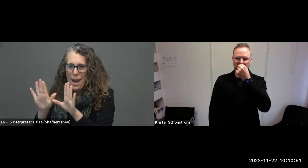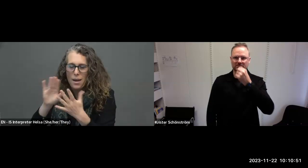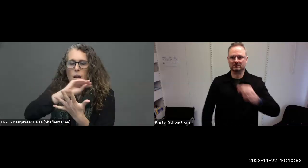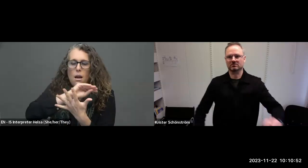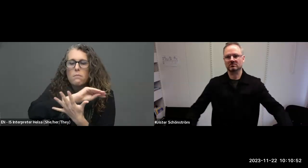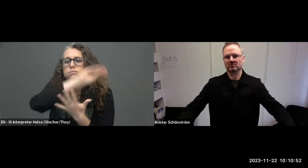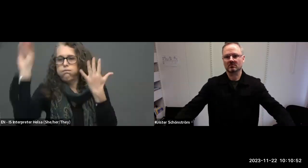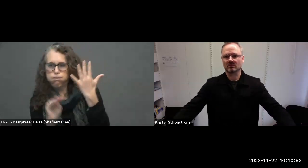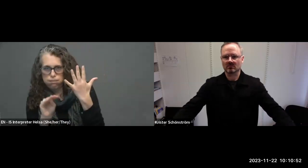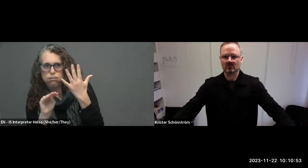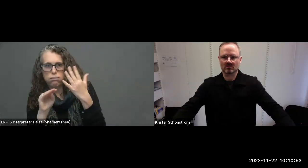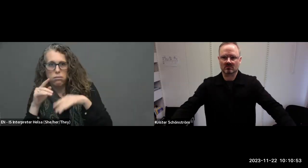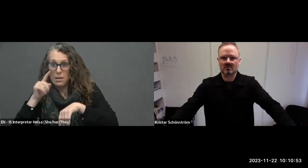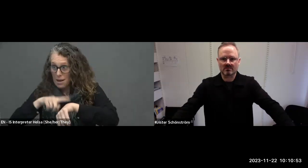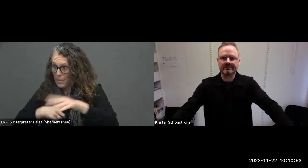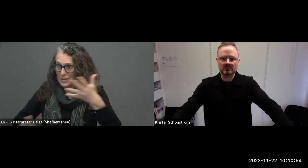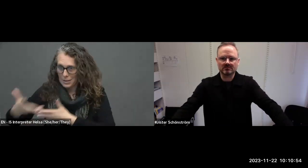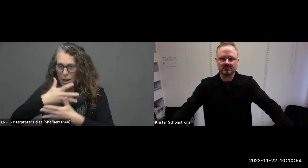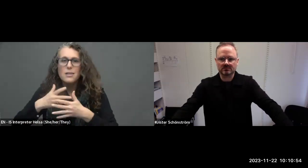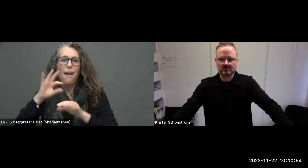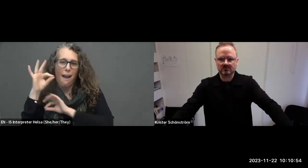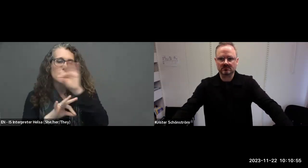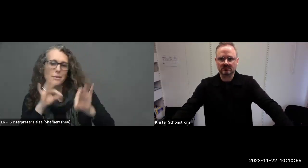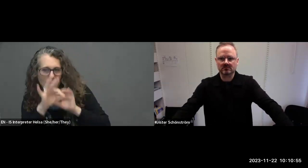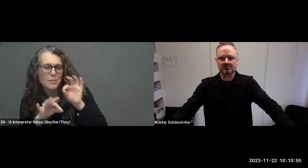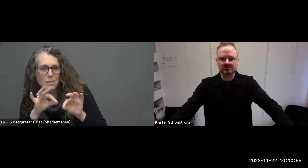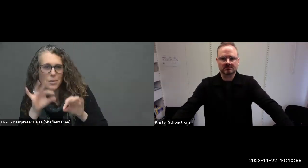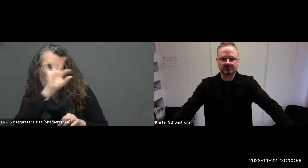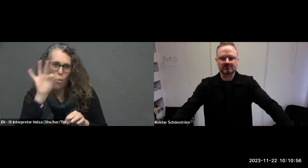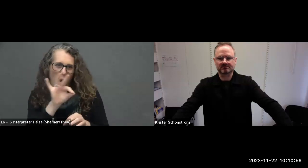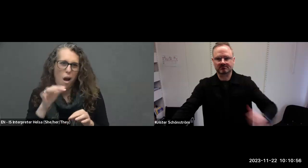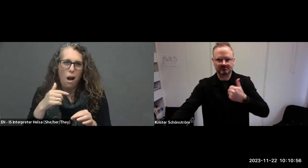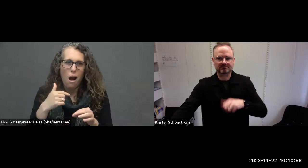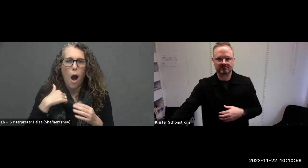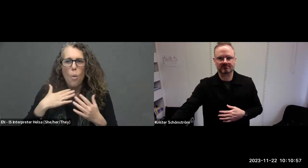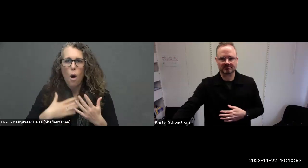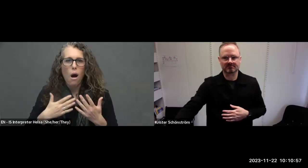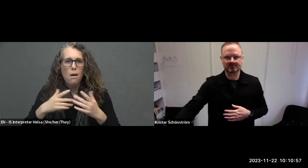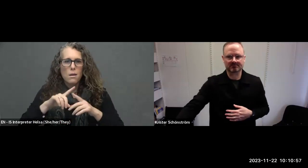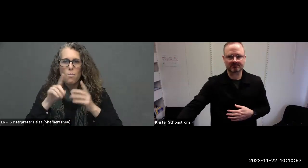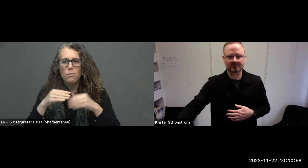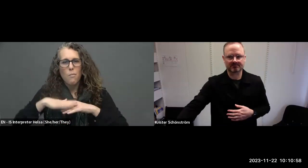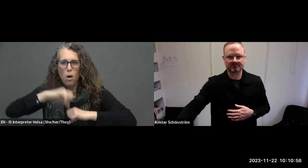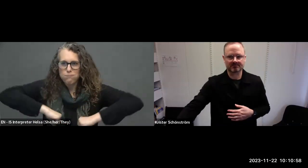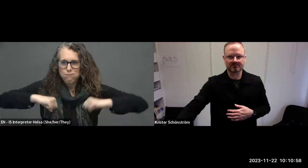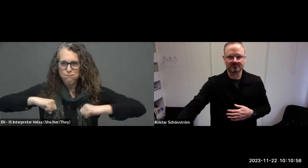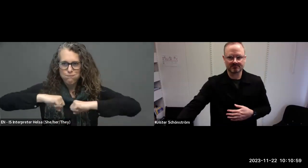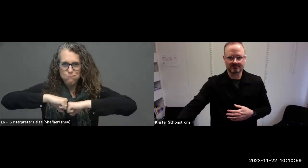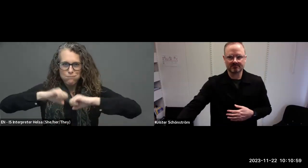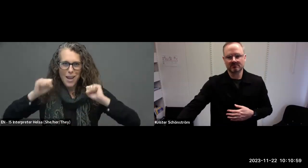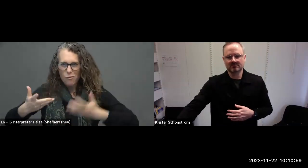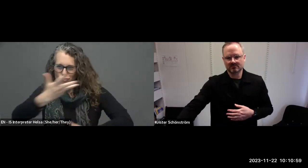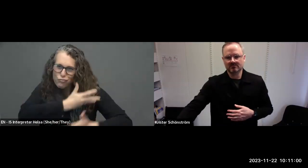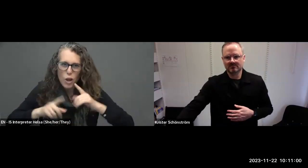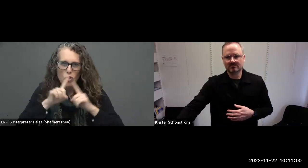end of the next presentation, so that we can have more time and more space for all the discussion. I